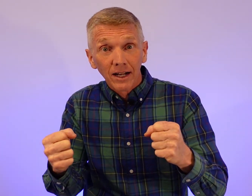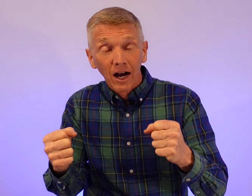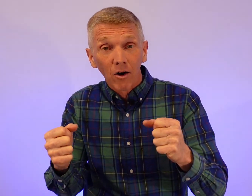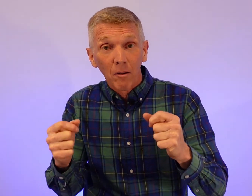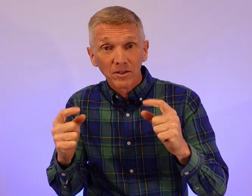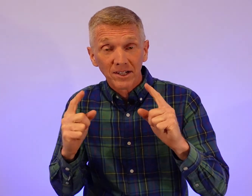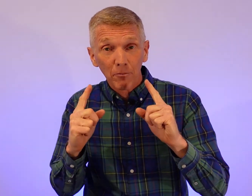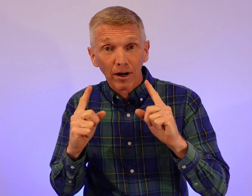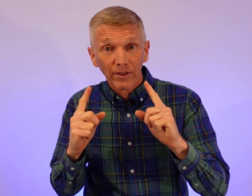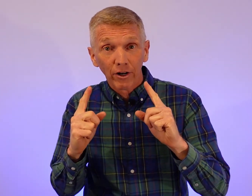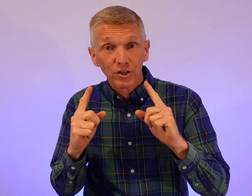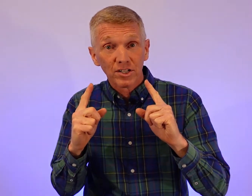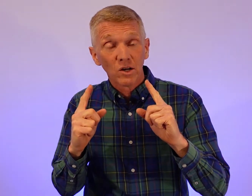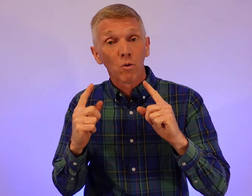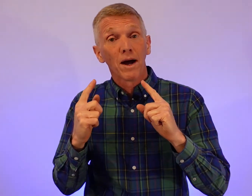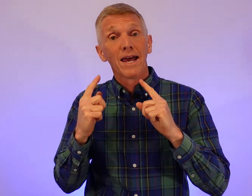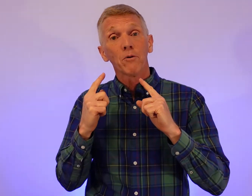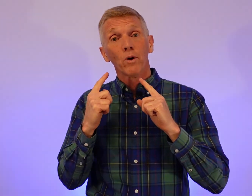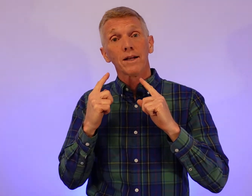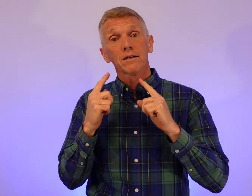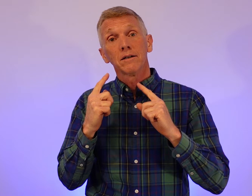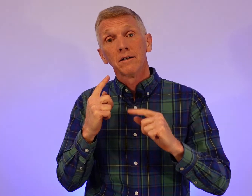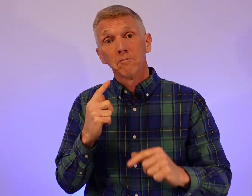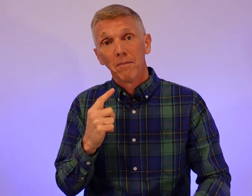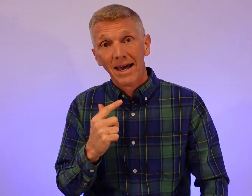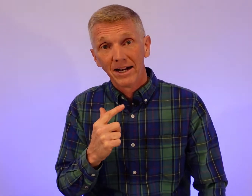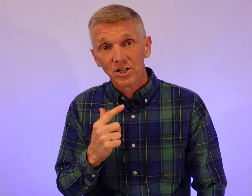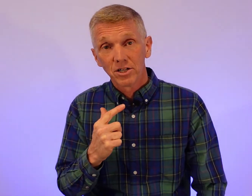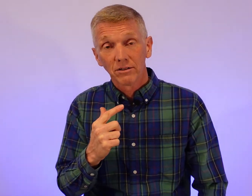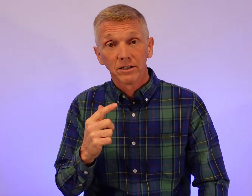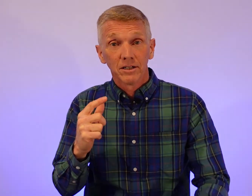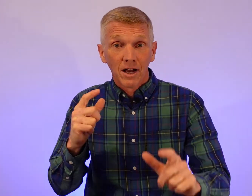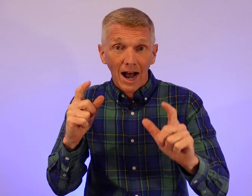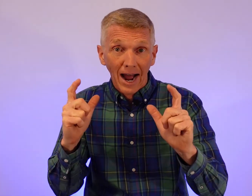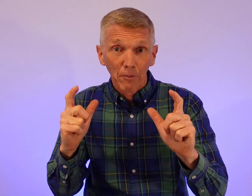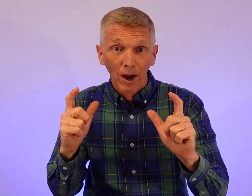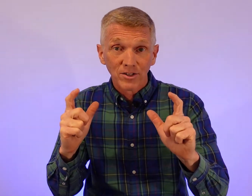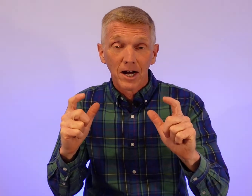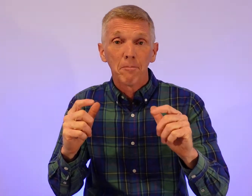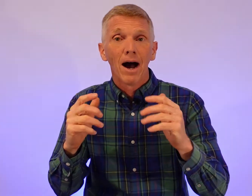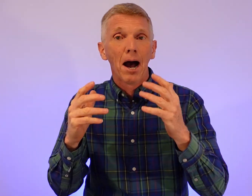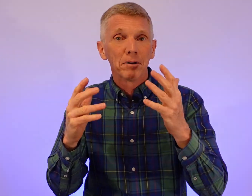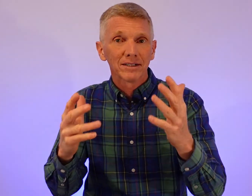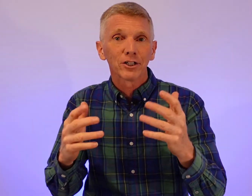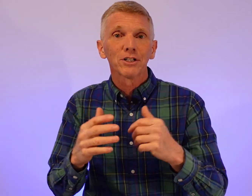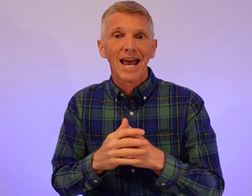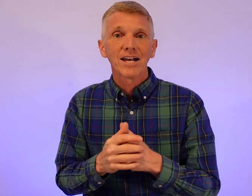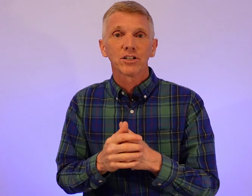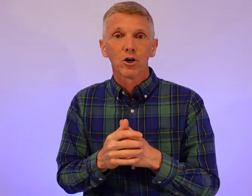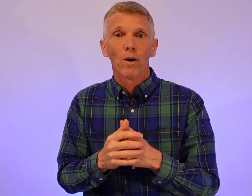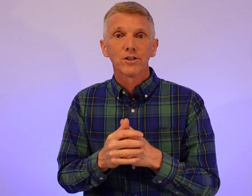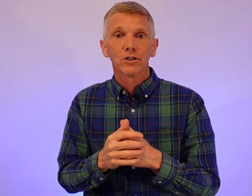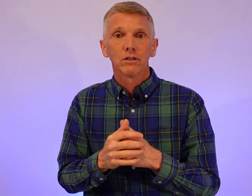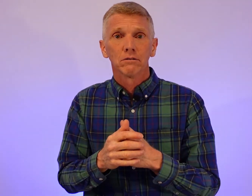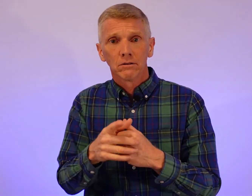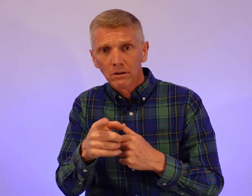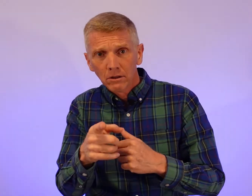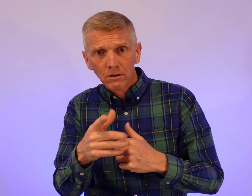Now, I'm going to stop right there. Do you see where my head went? My head is tilted, eyebrows up. I'm clearly asking a question.